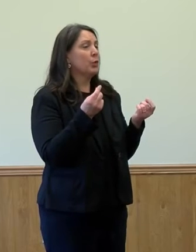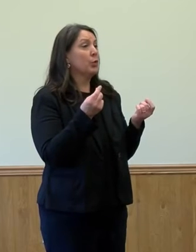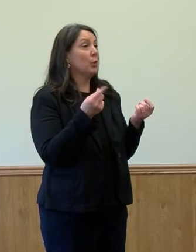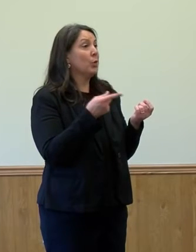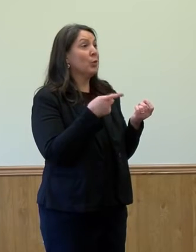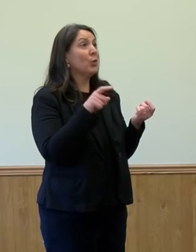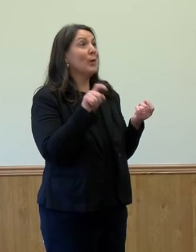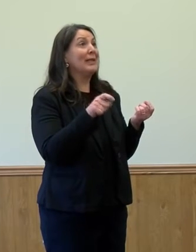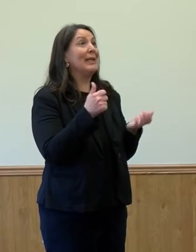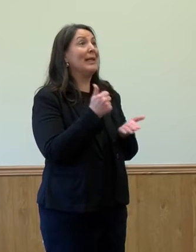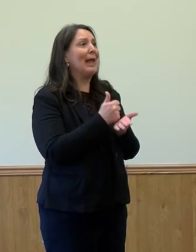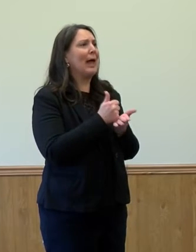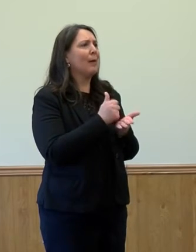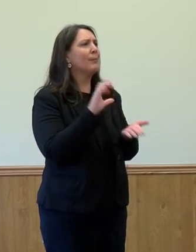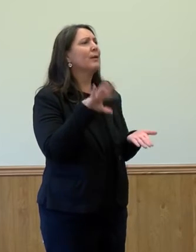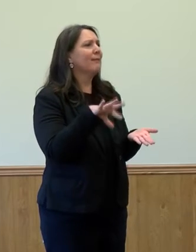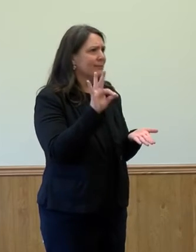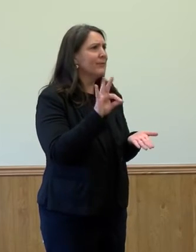help.